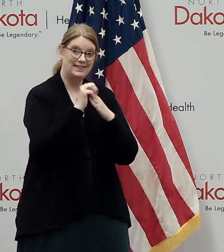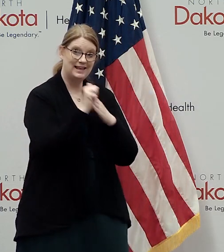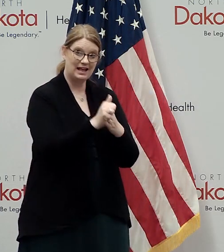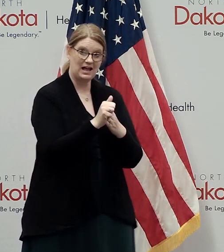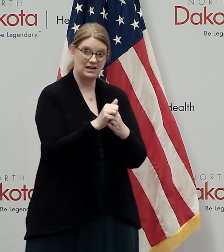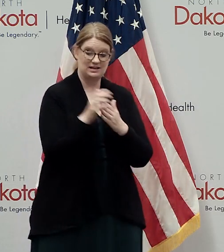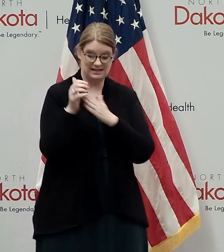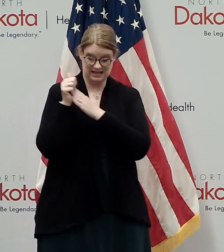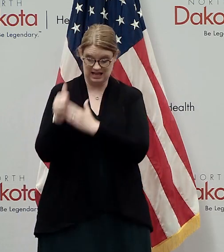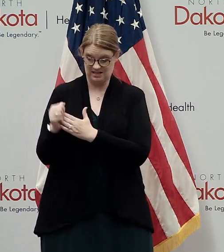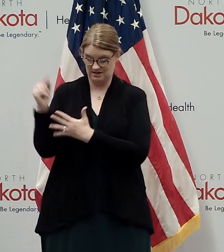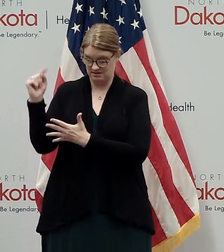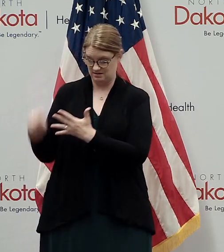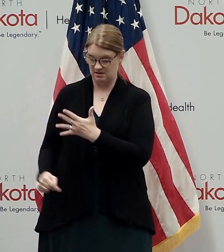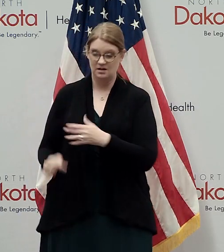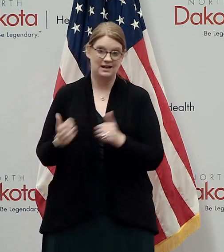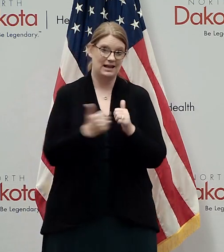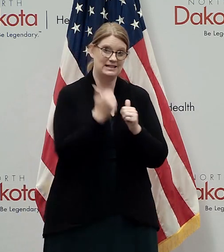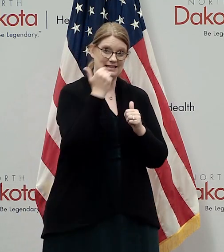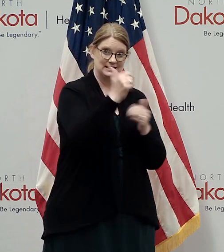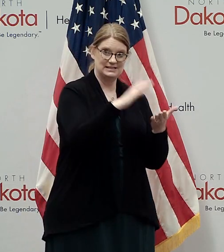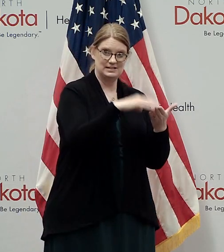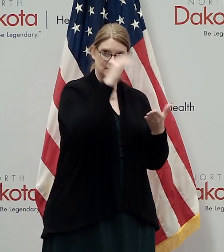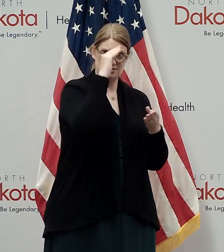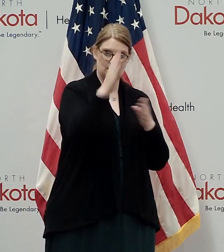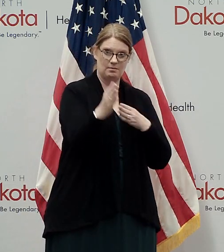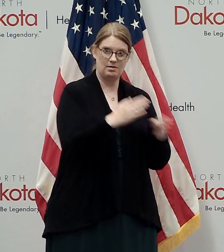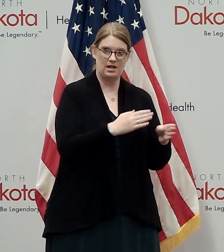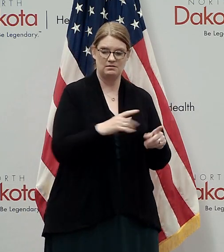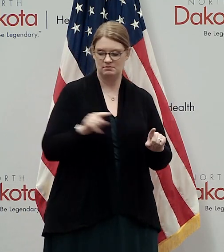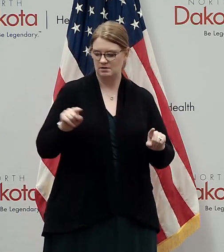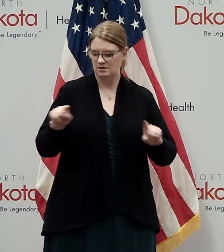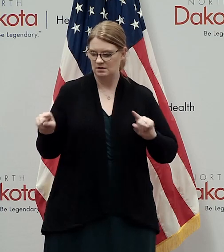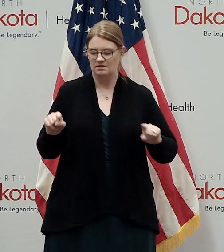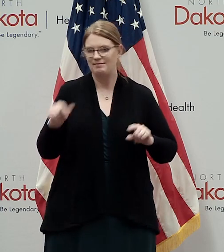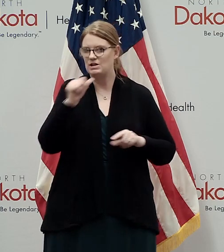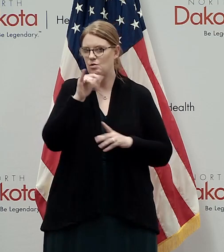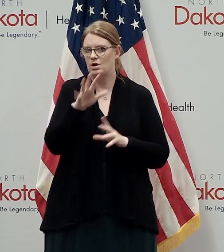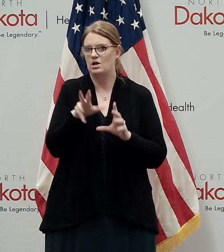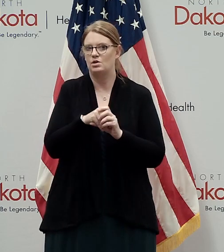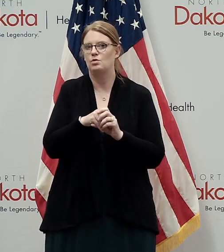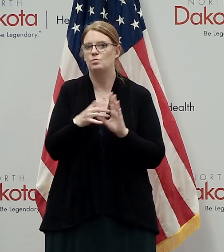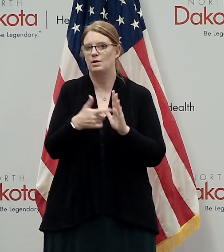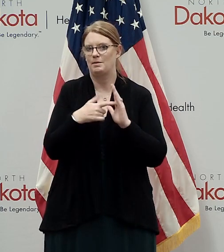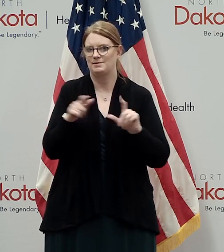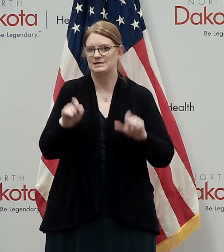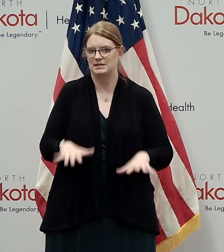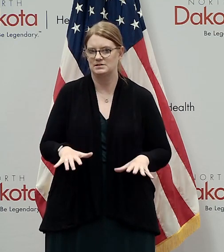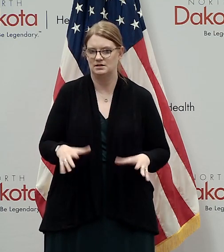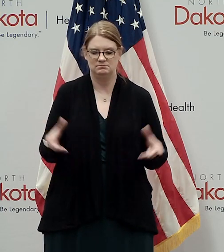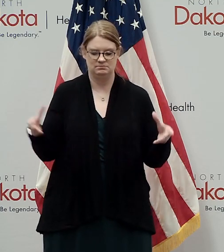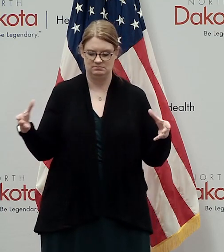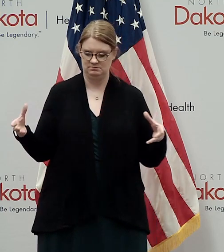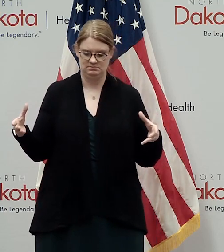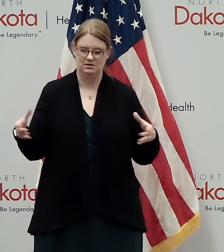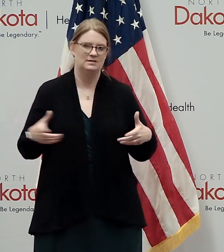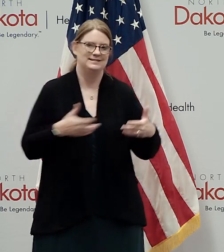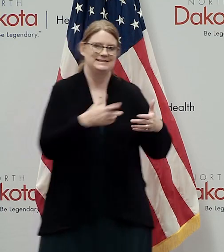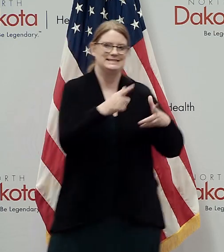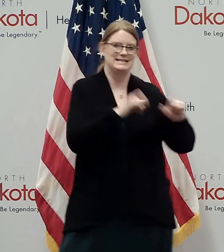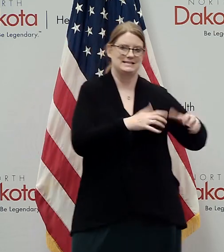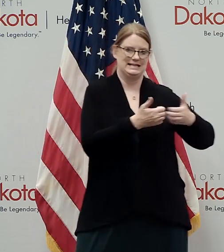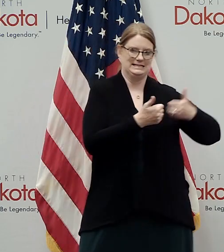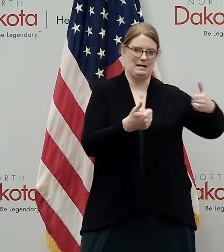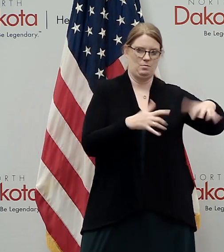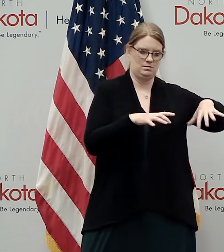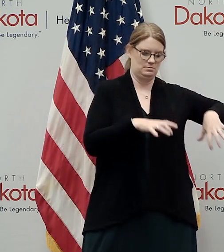for that, and the distance learning plan. Those do not include requirements for testing. Testing is separate from that, and that'll depend on sort